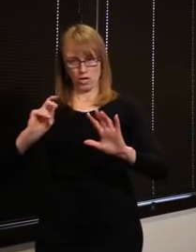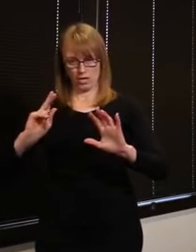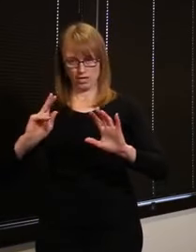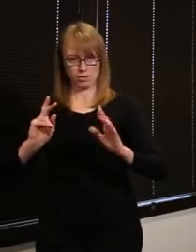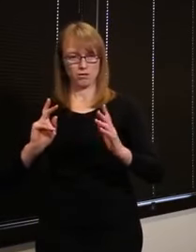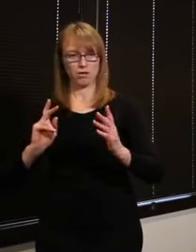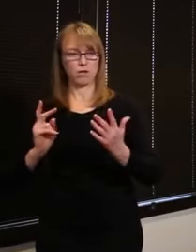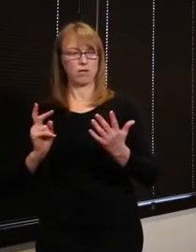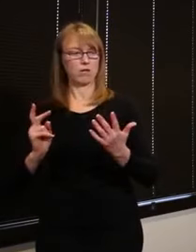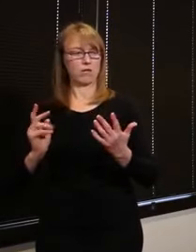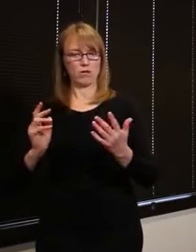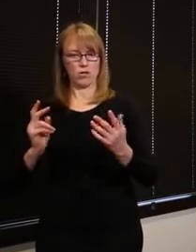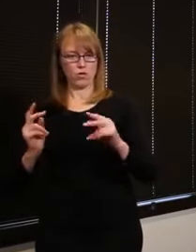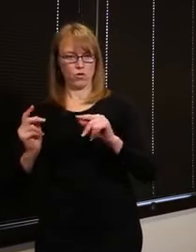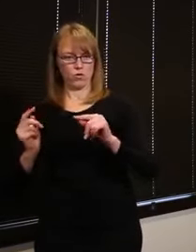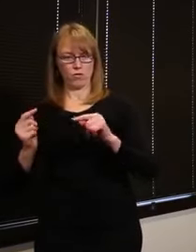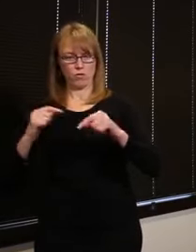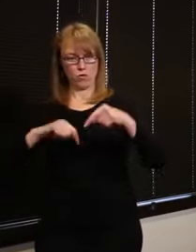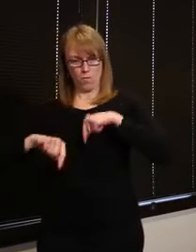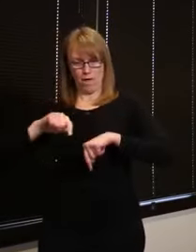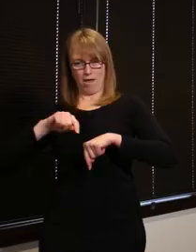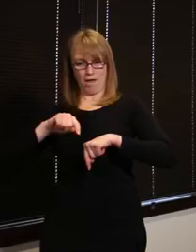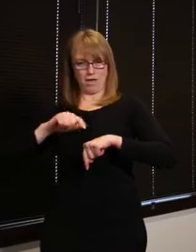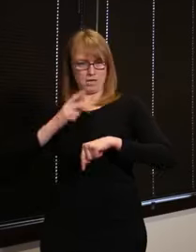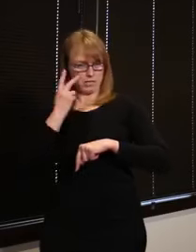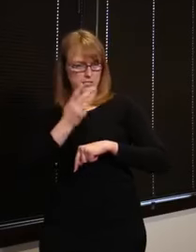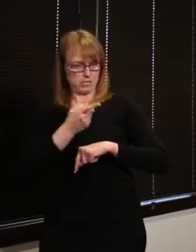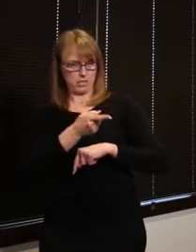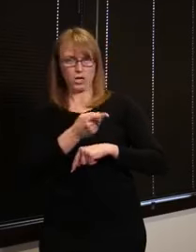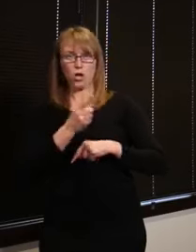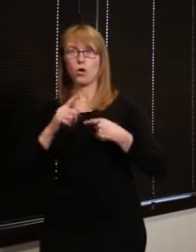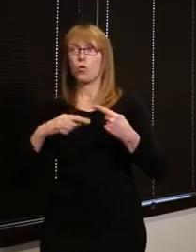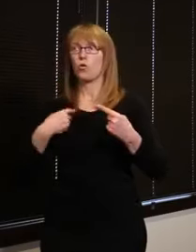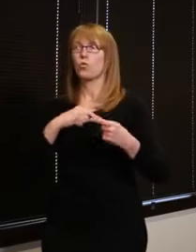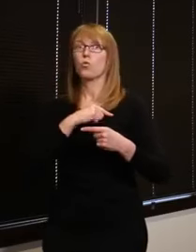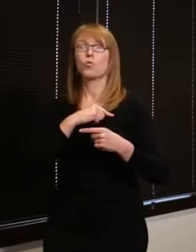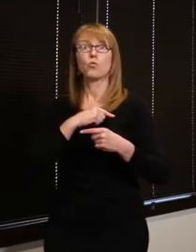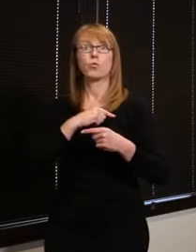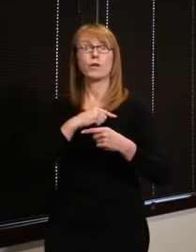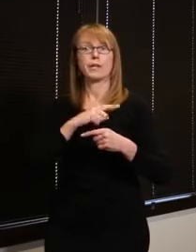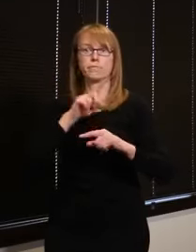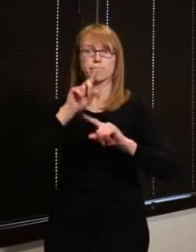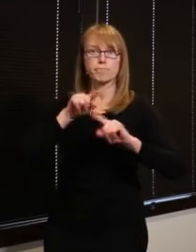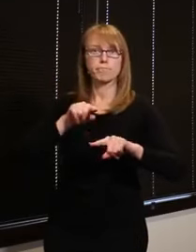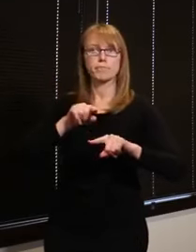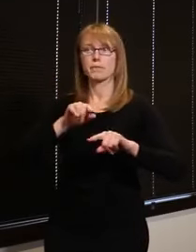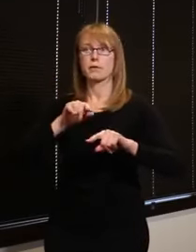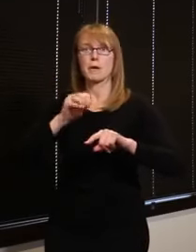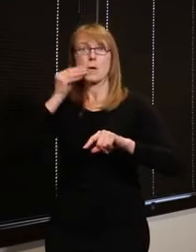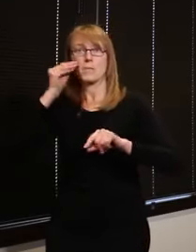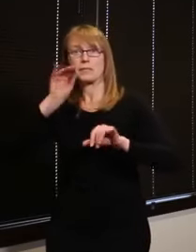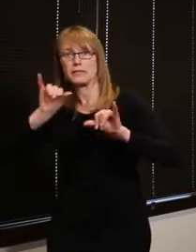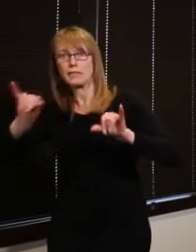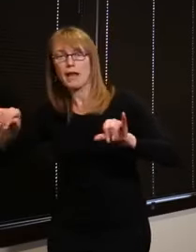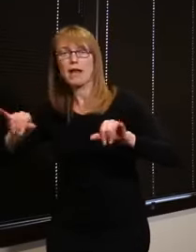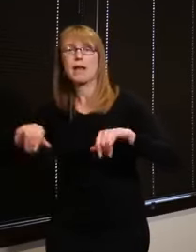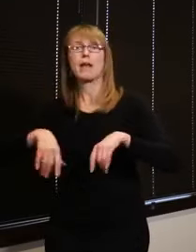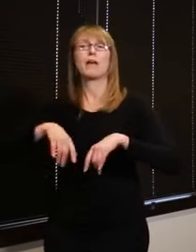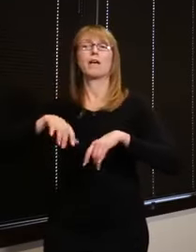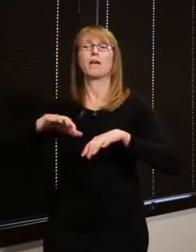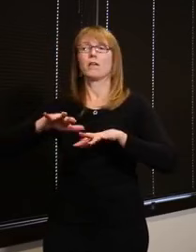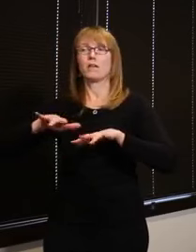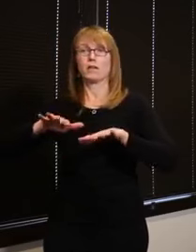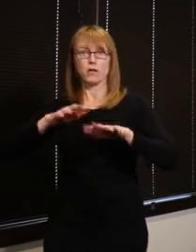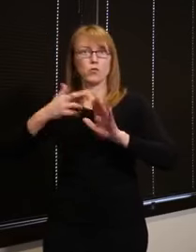social distancing, the shelter in place, all of those things, and then you look forward, so counting incubation